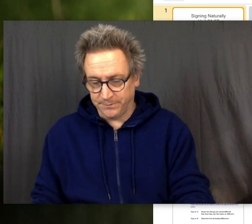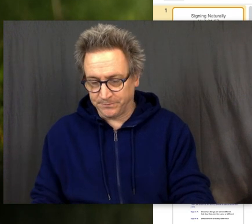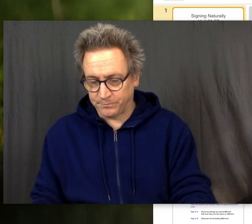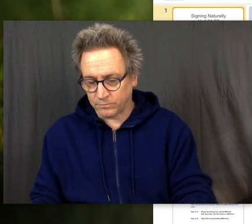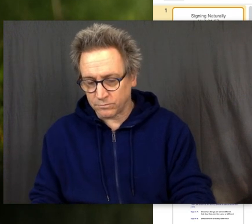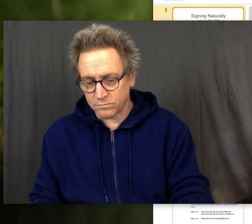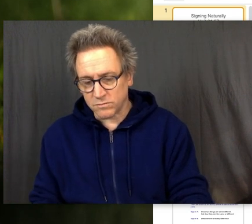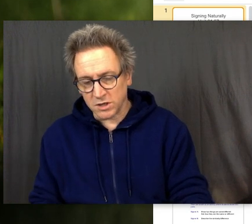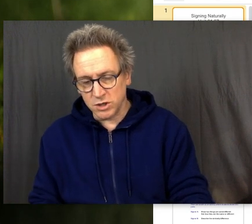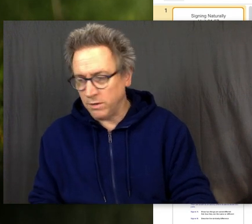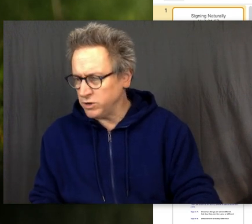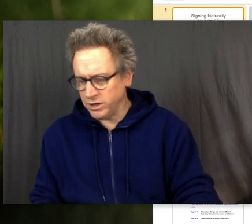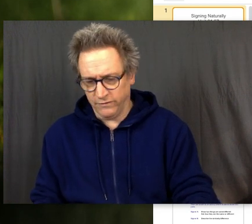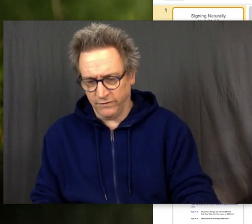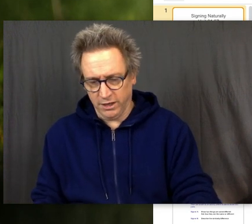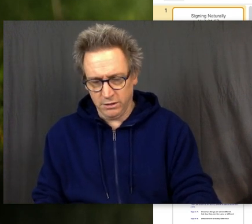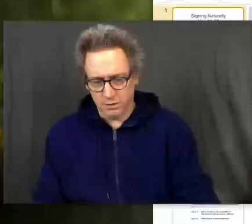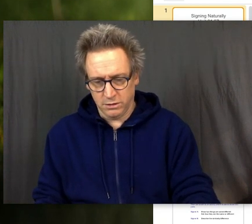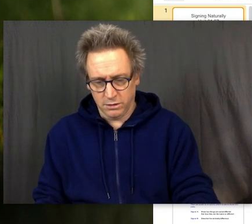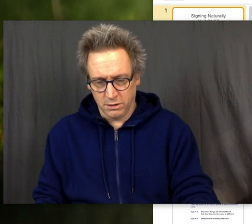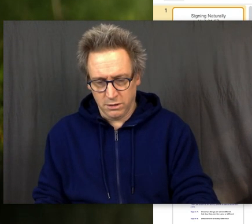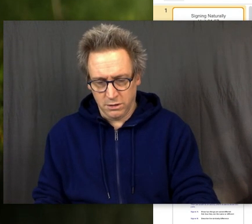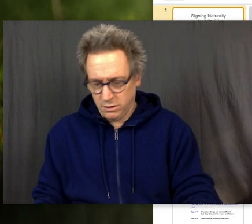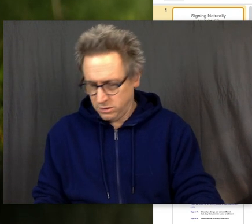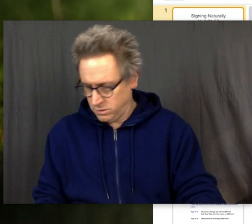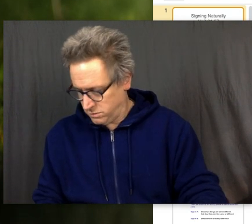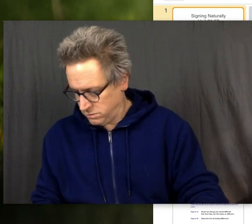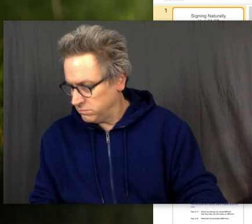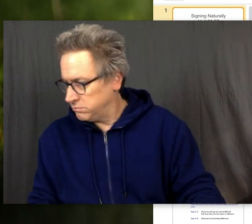spelling. So I'm trying to find.